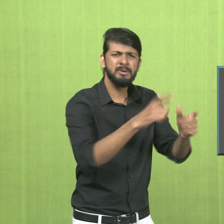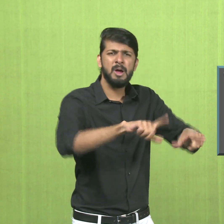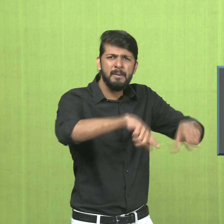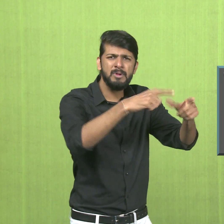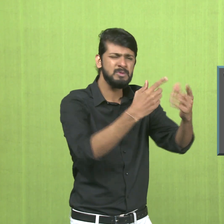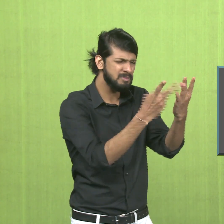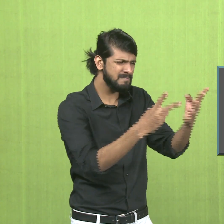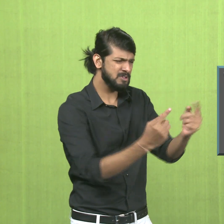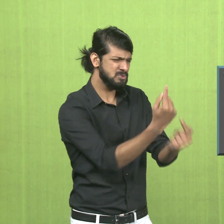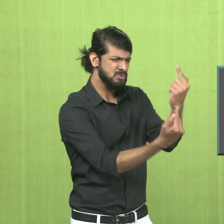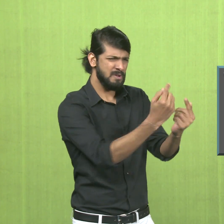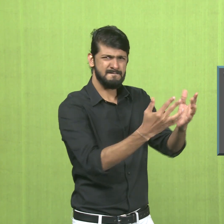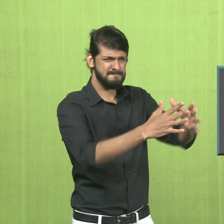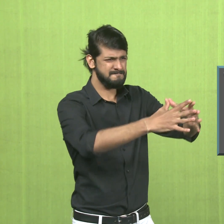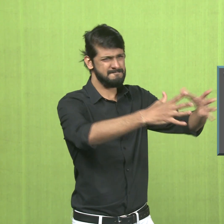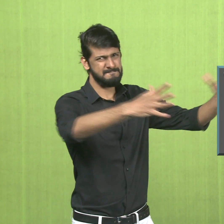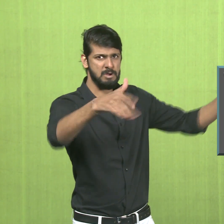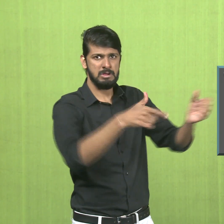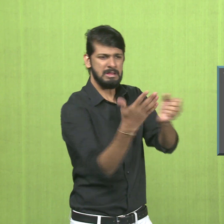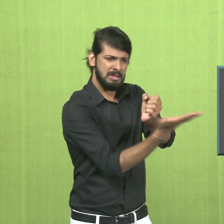that is a good crop